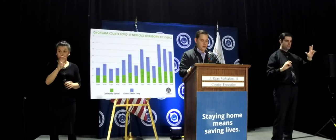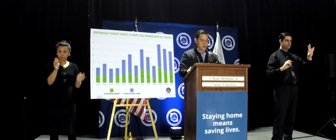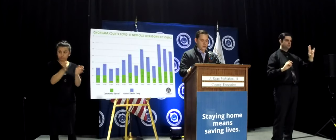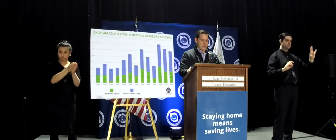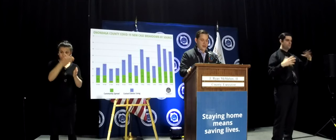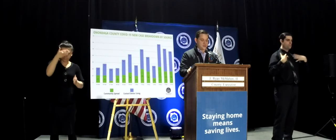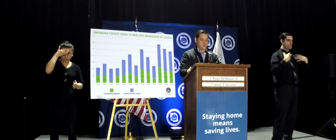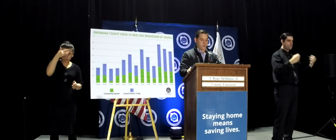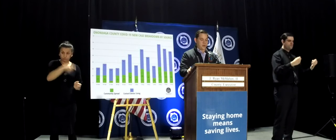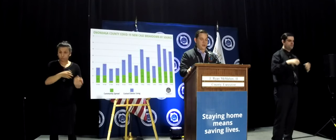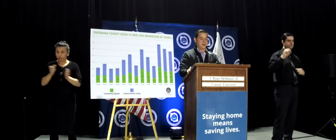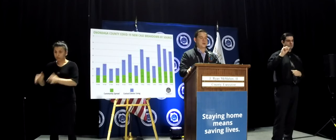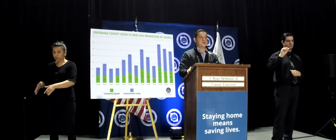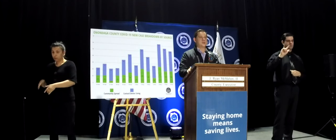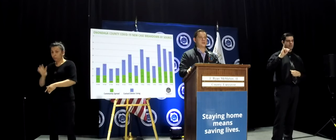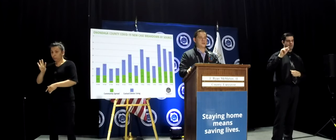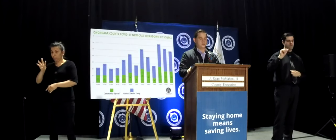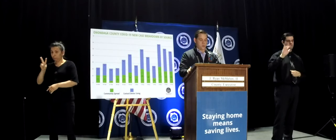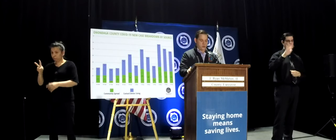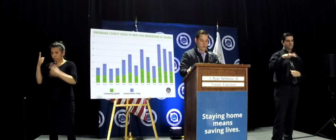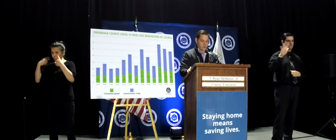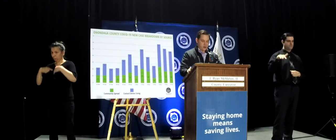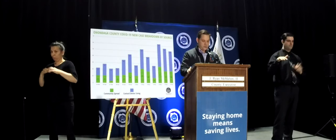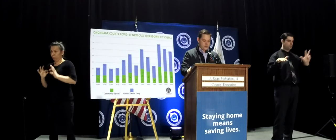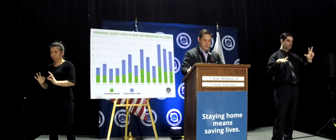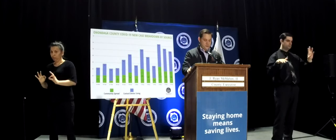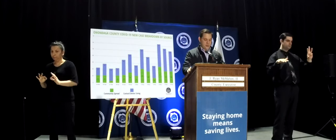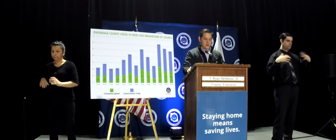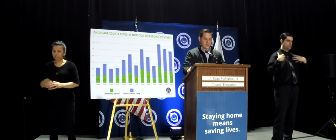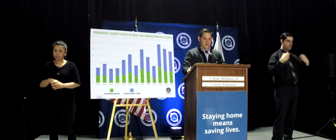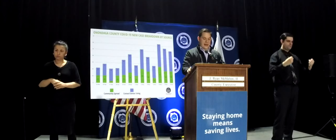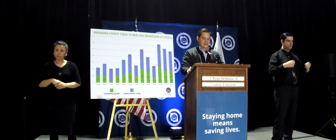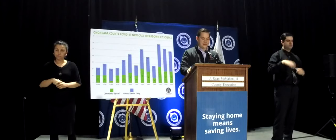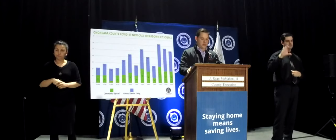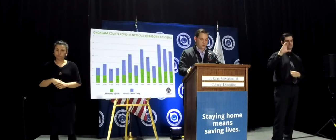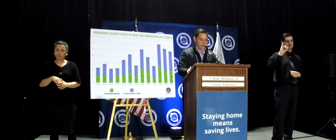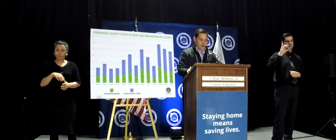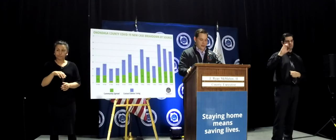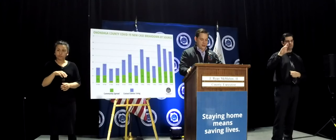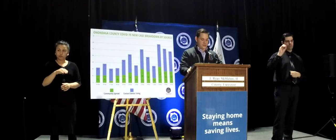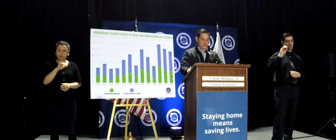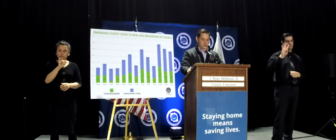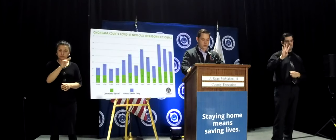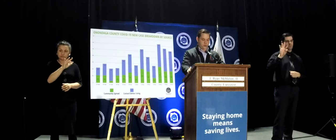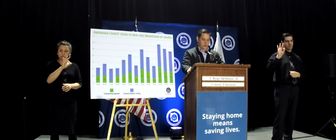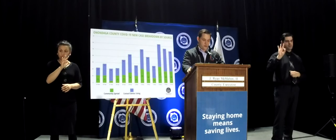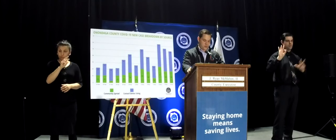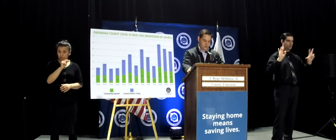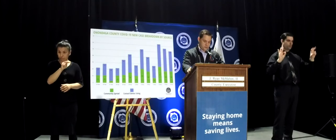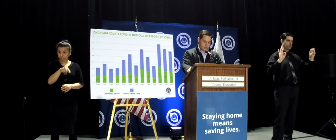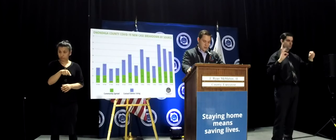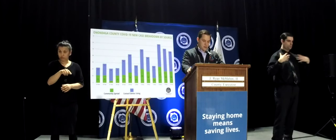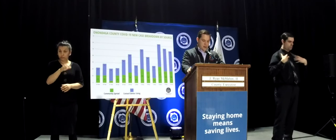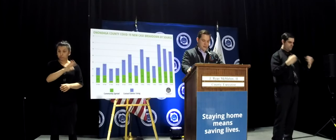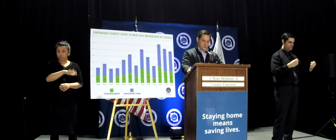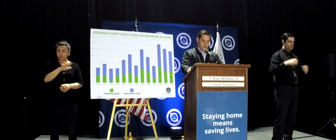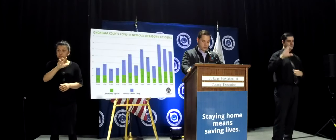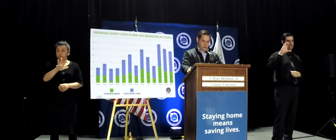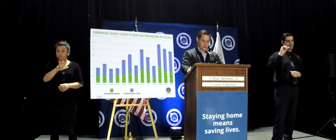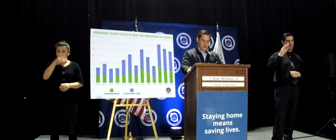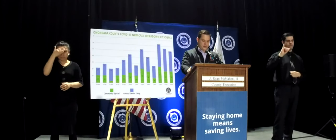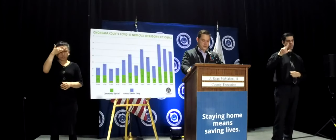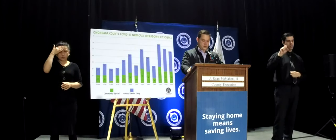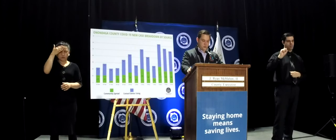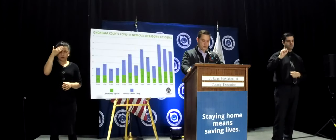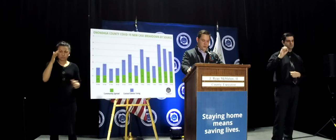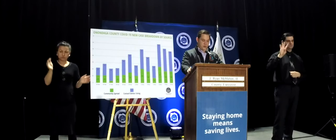recoveries. Geddes, 48 cases, 21 recoveries. Lysander, 29 cases, 20 recoveries. Pompey,